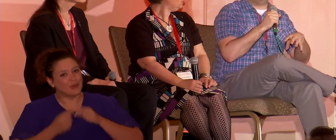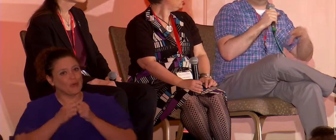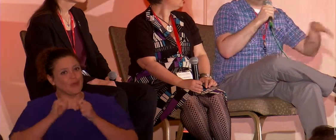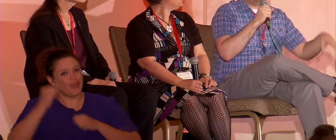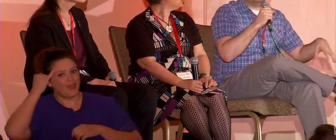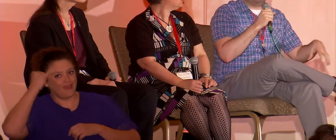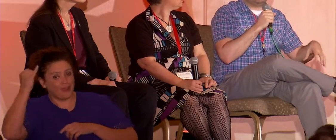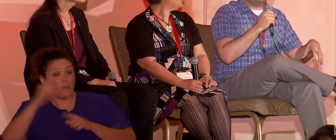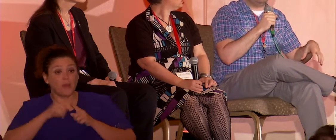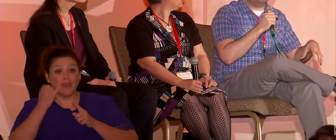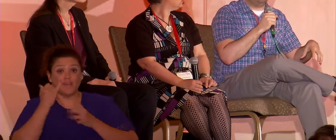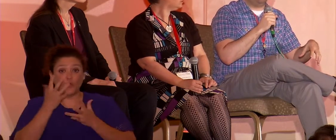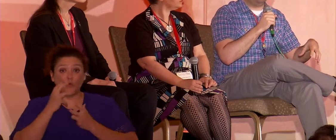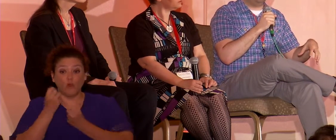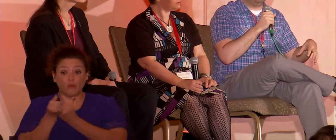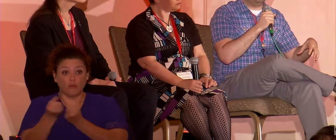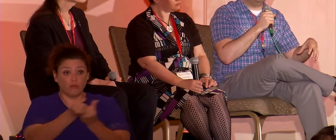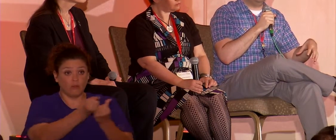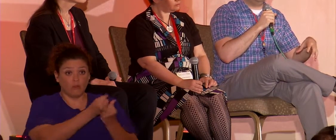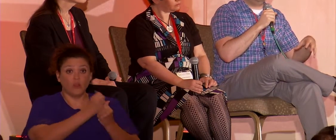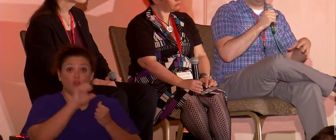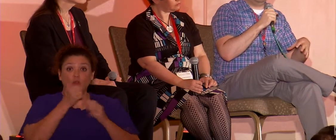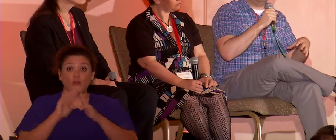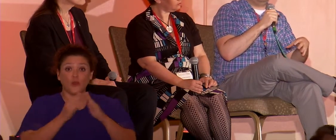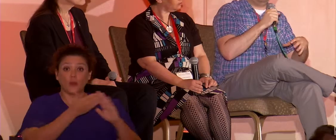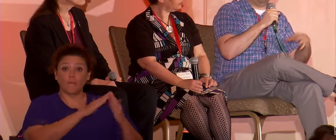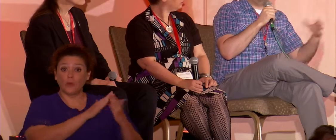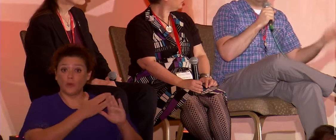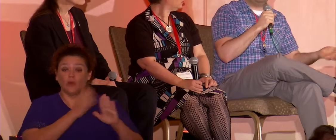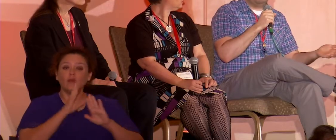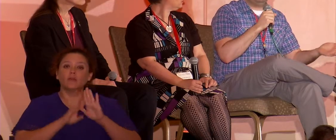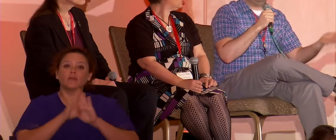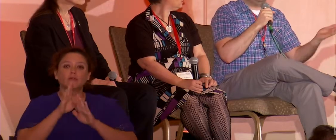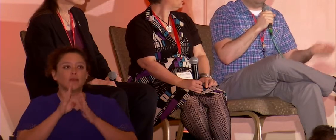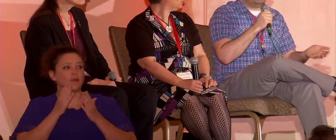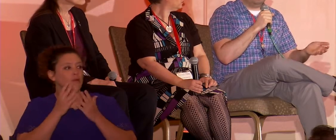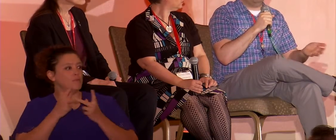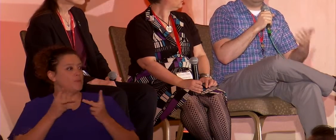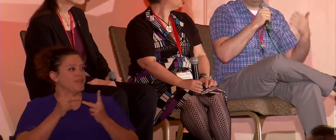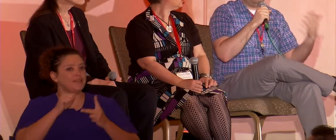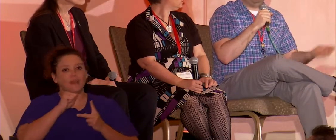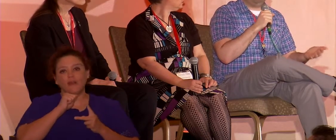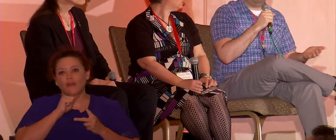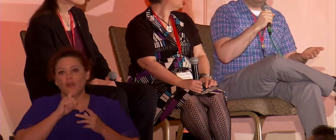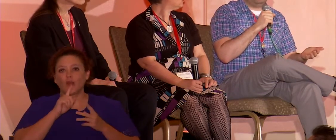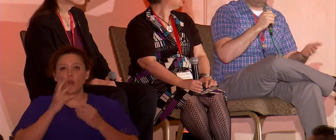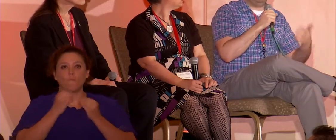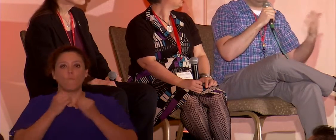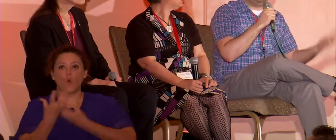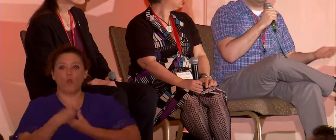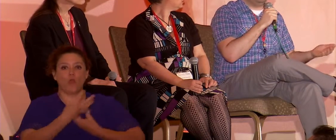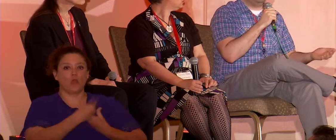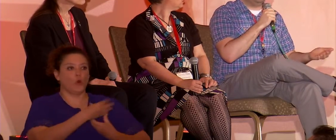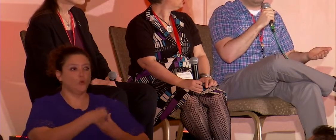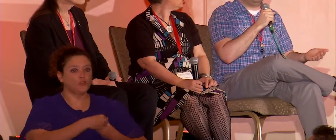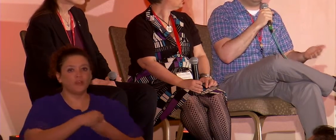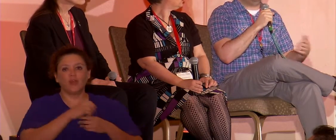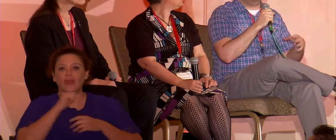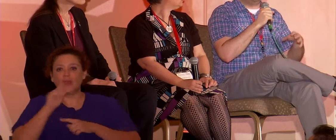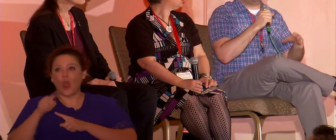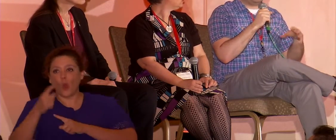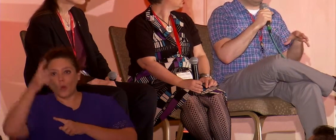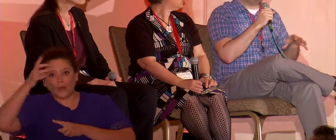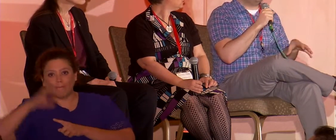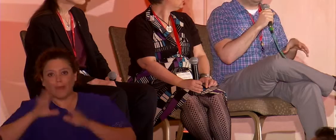communities, if we want to create spaces that are more inclusive, that aren't male-dominated, white-dominated, heterosexual-dominated,